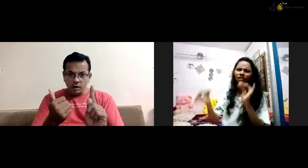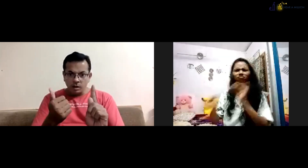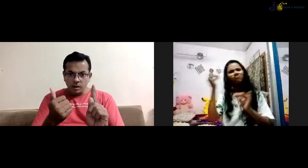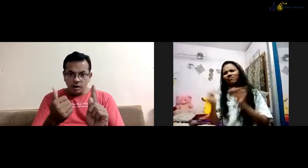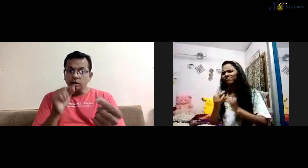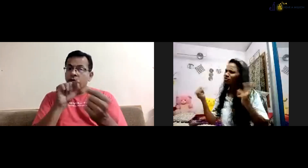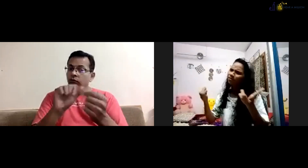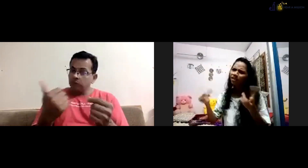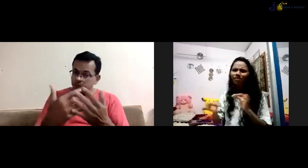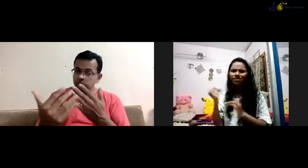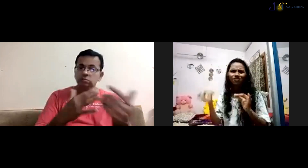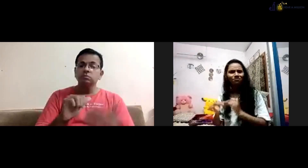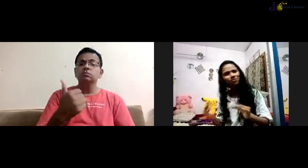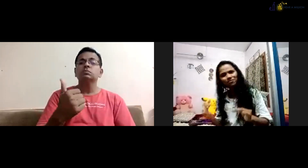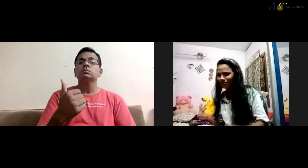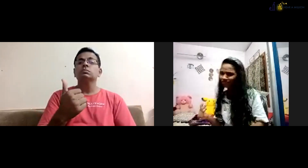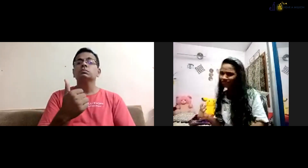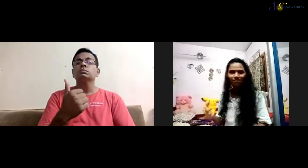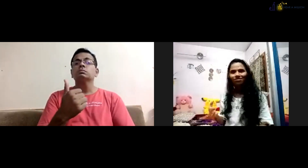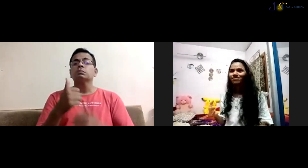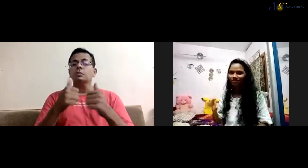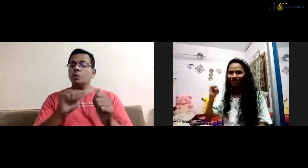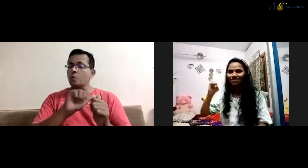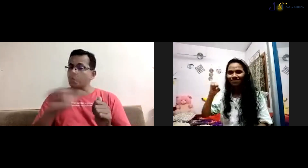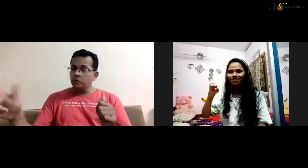Okay. So you know how you can